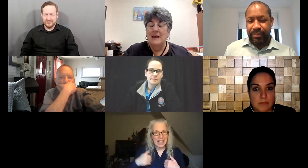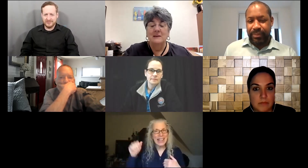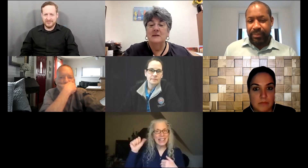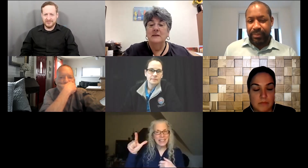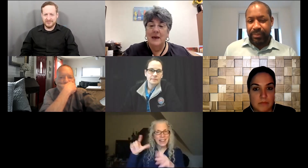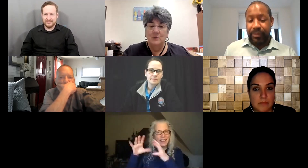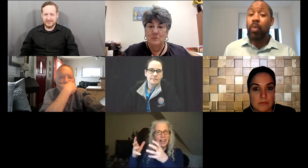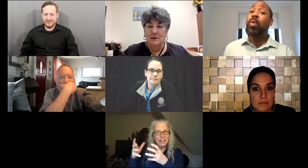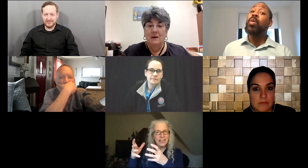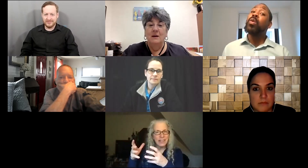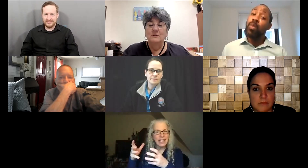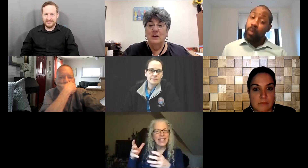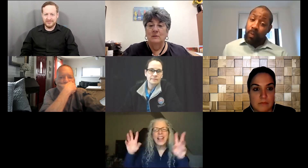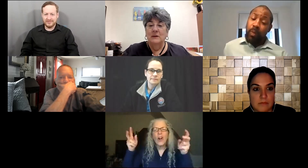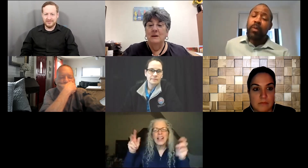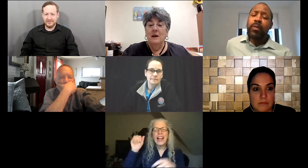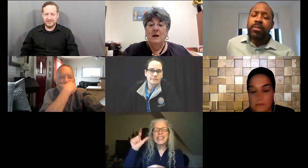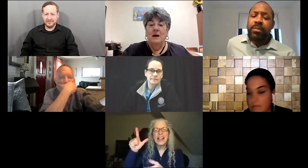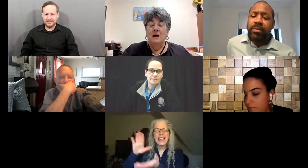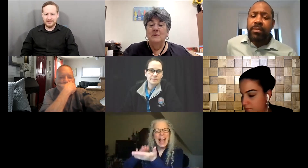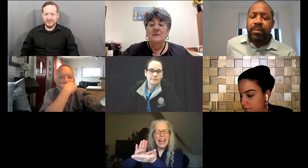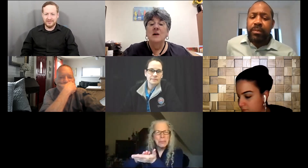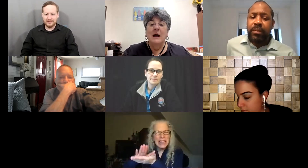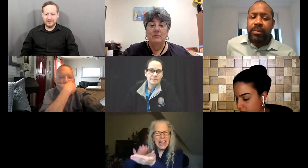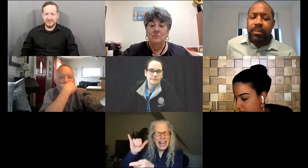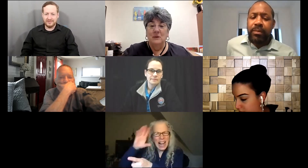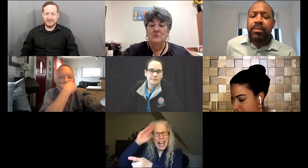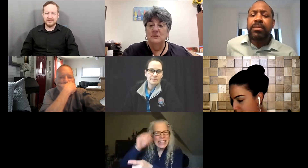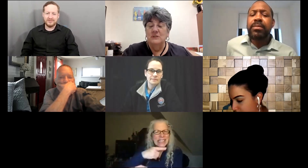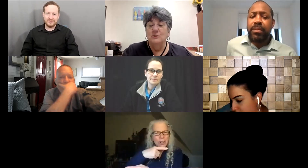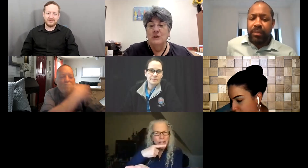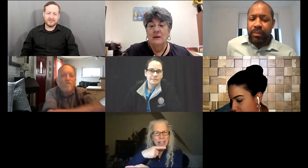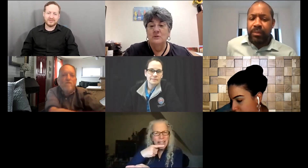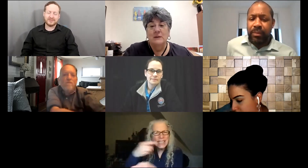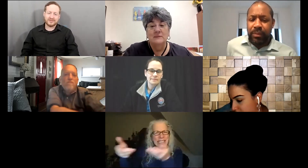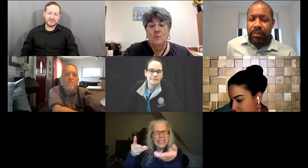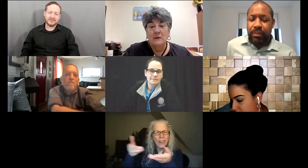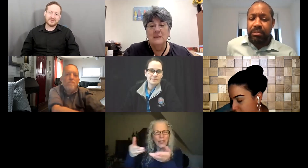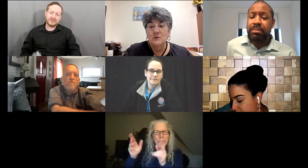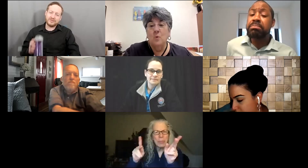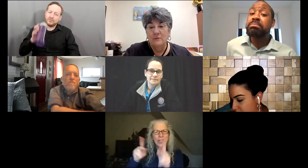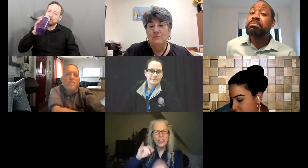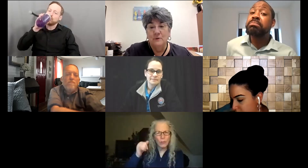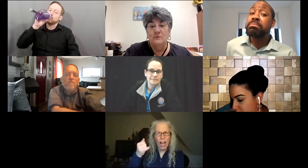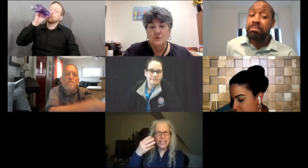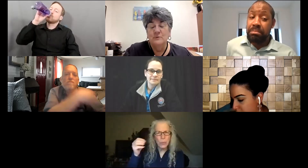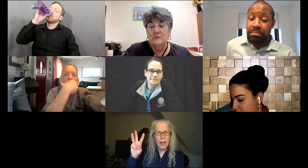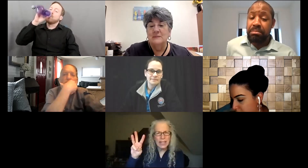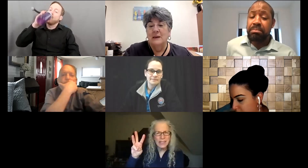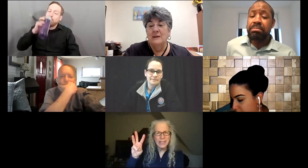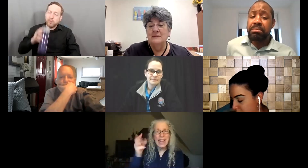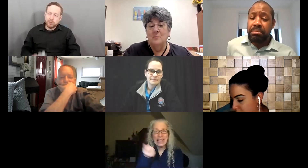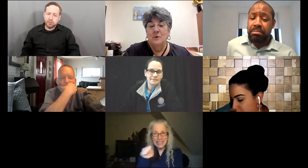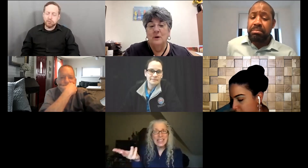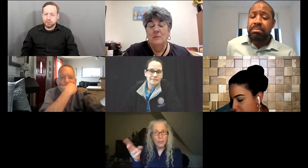the ASL Academy gentleman. He's hiring people to teach, and Johnson and Wales has quite a few students